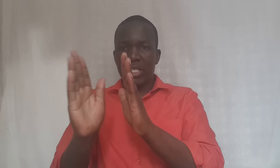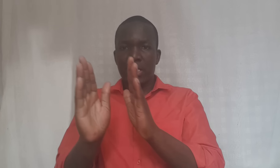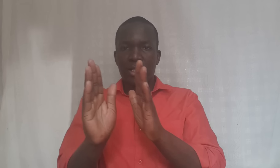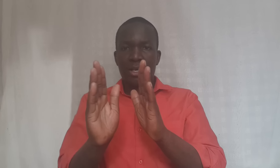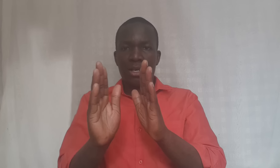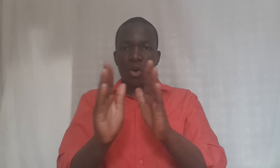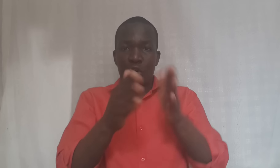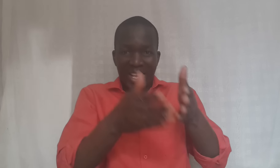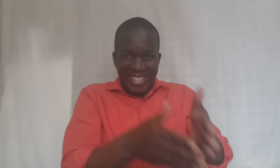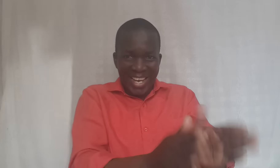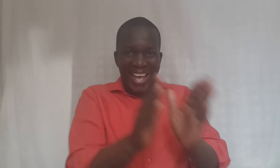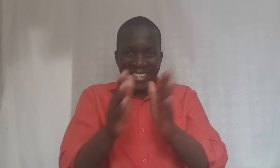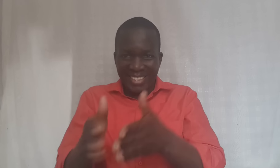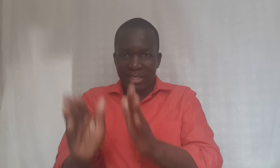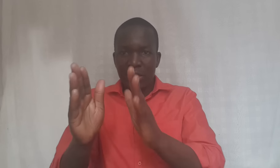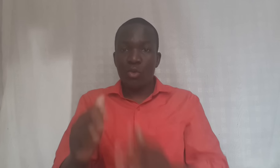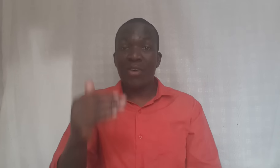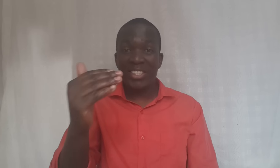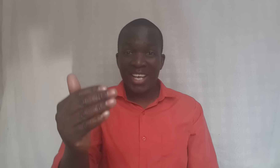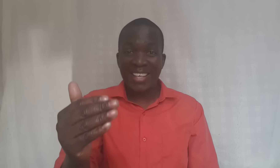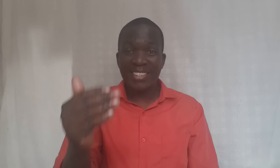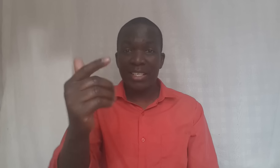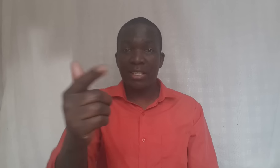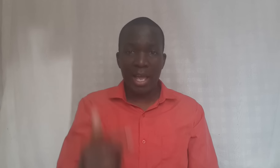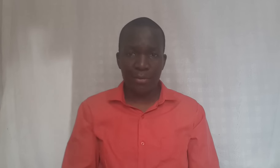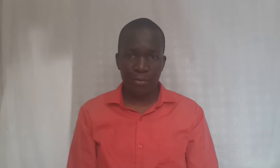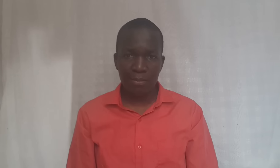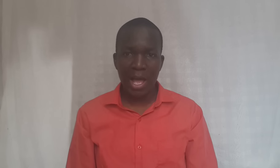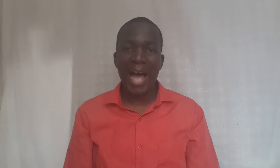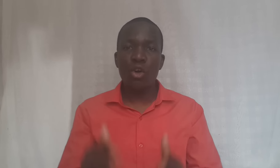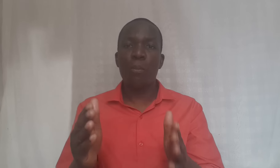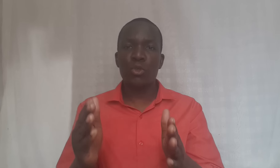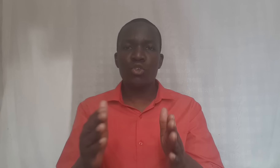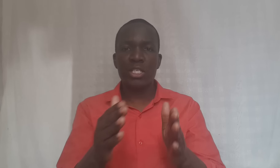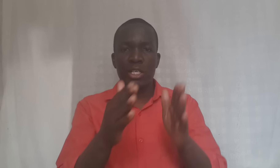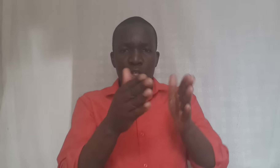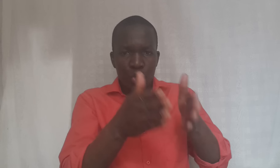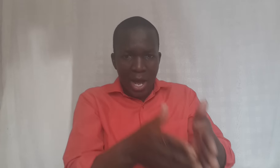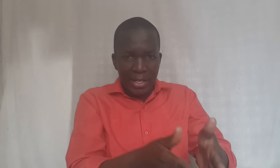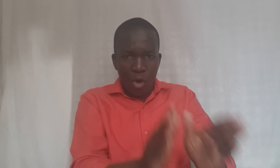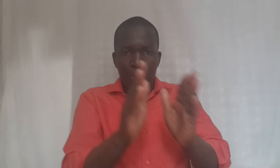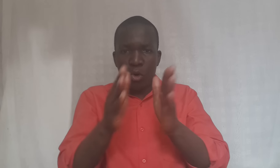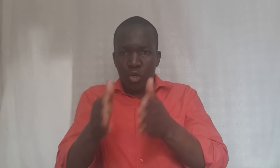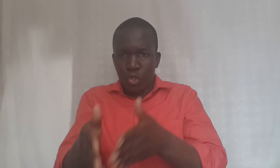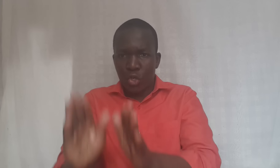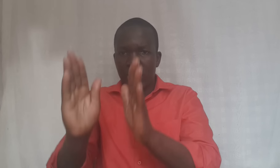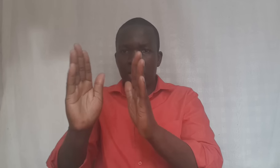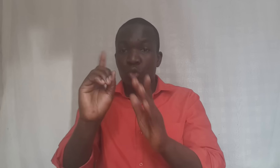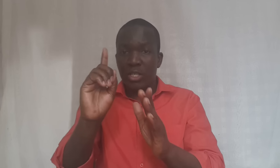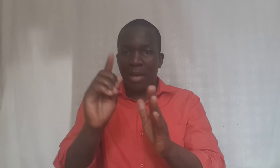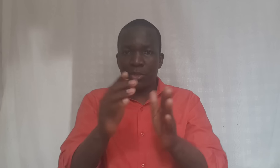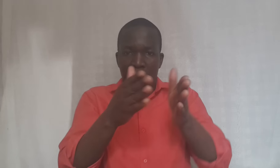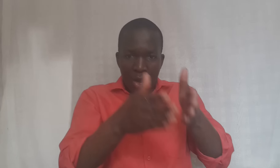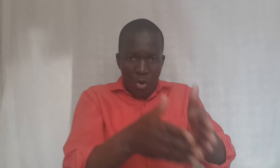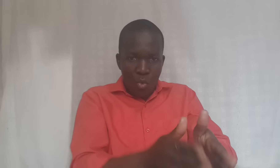Opportunity or a chance. You have a chance in life. An opportunity. So an opportunity. 2 times.